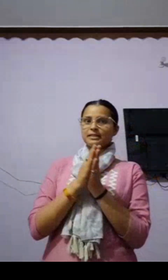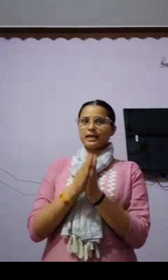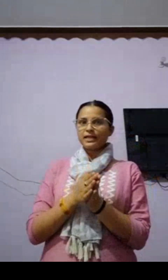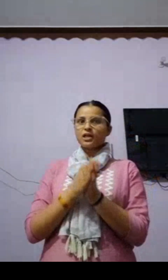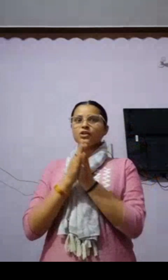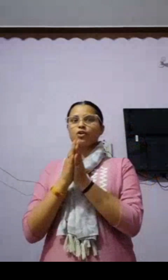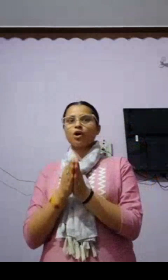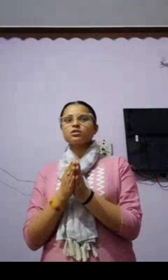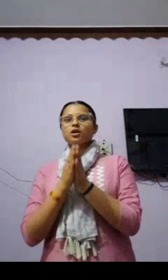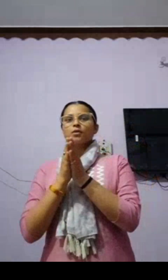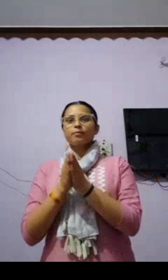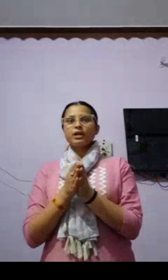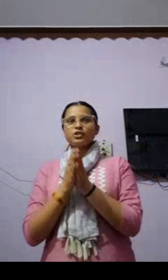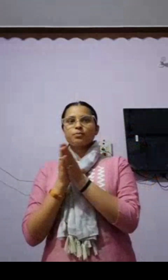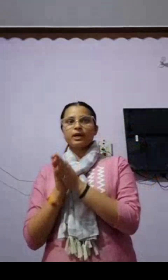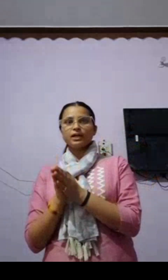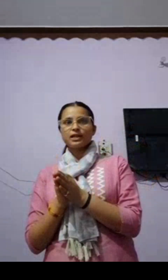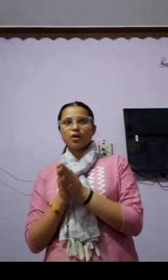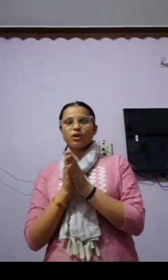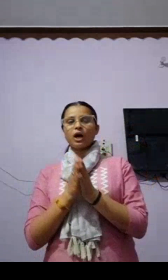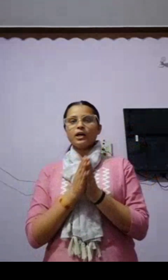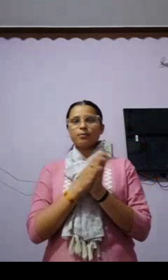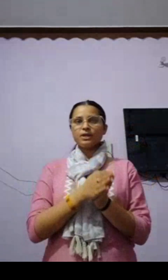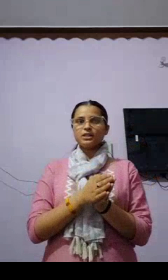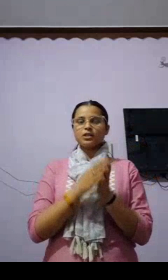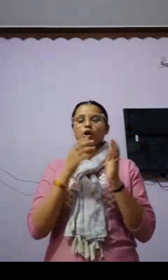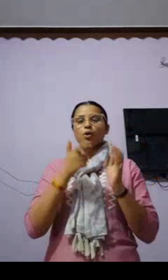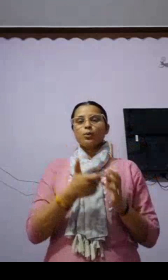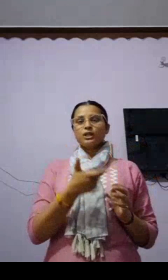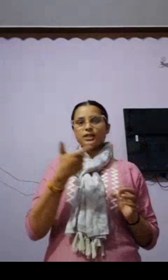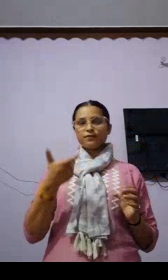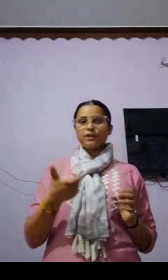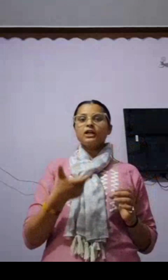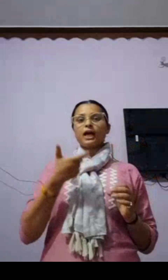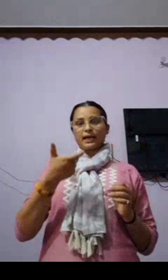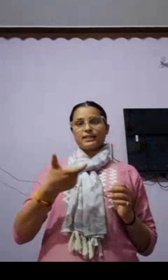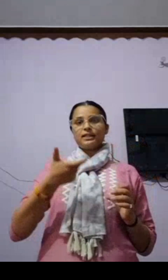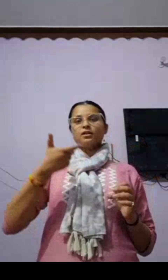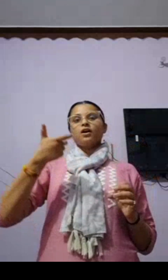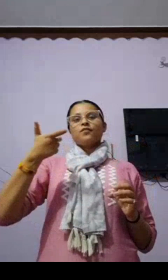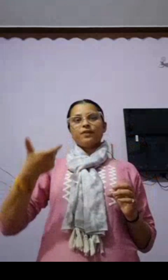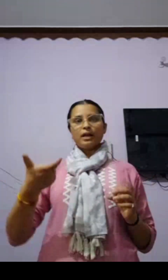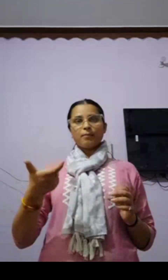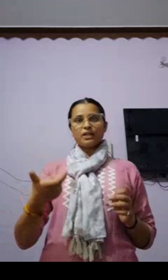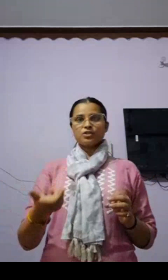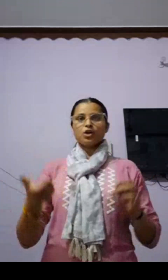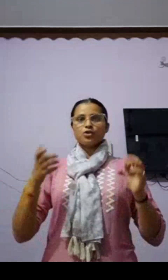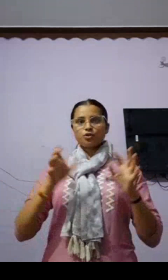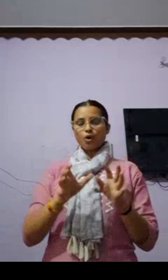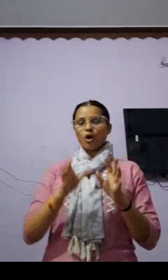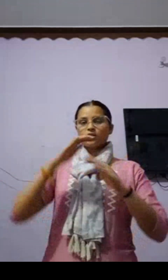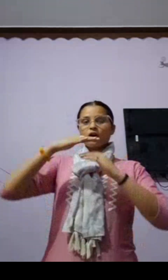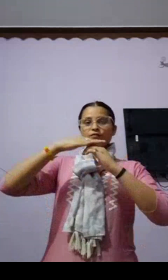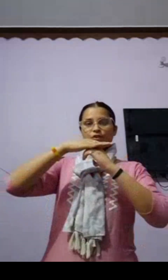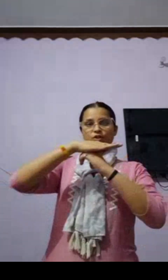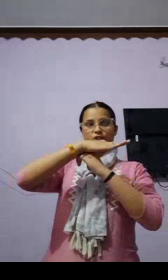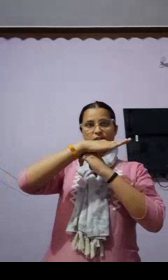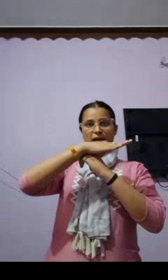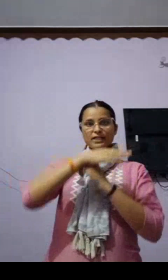head and cross bridge breakdown are repeated with the different actin filaments to cause further sliding.